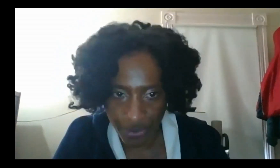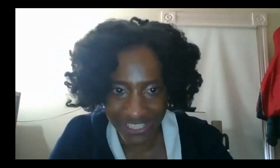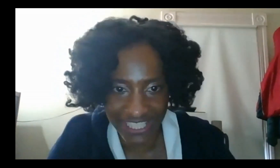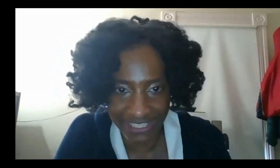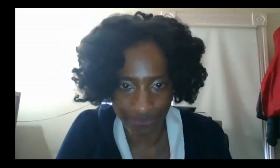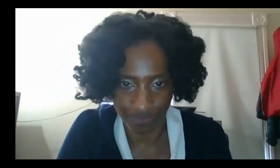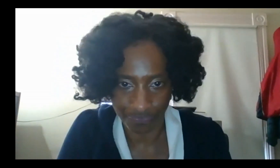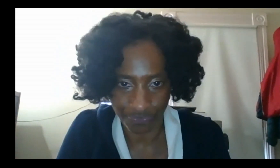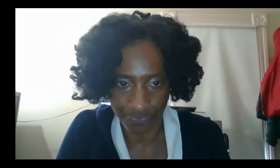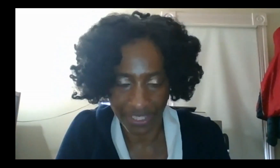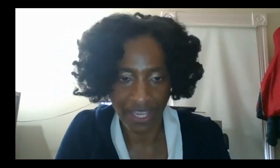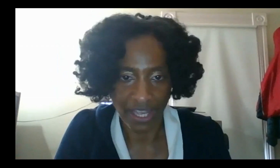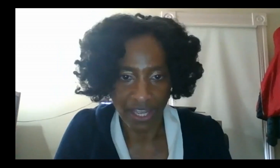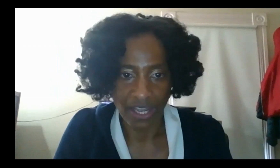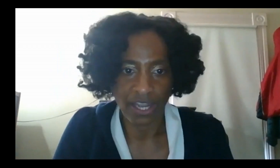absence of the president.